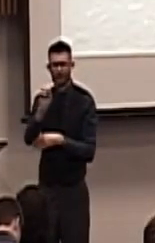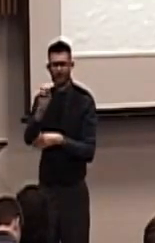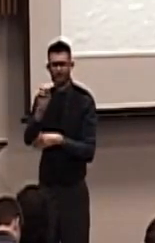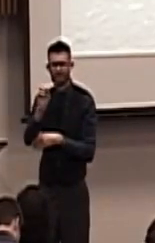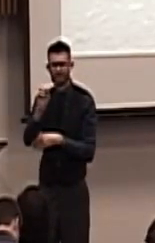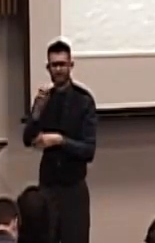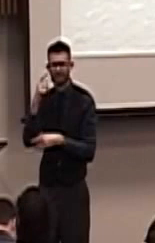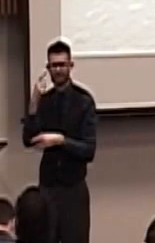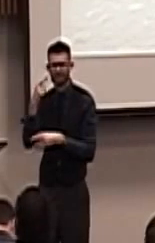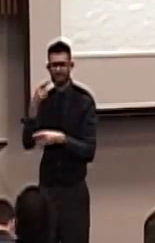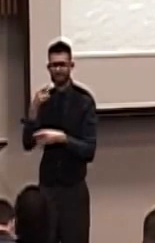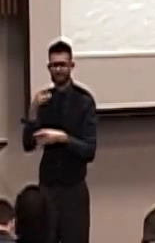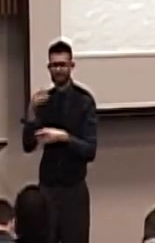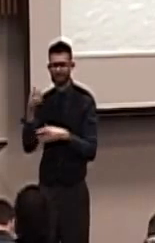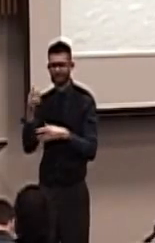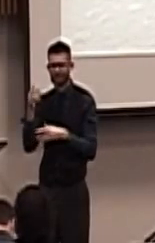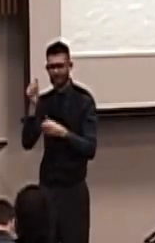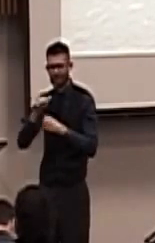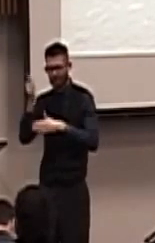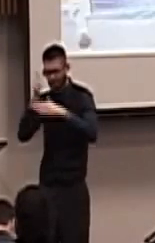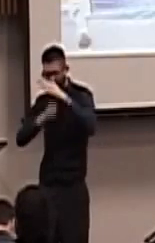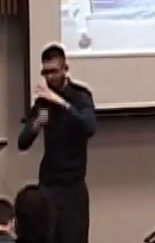They'll be lined up.